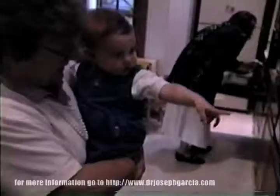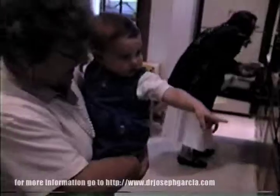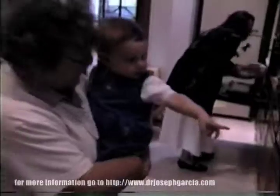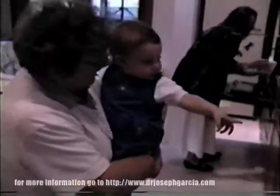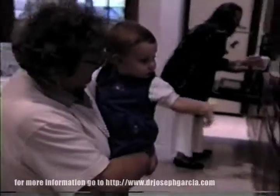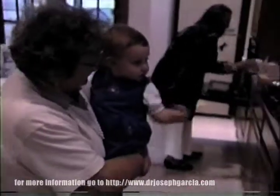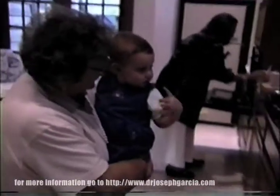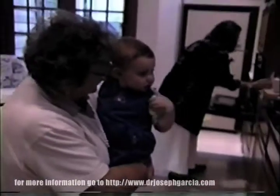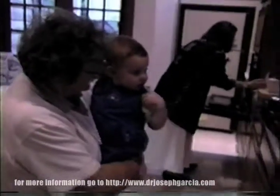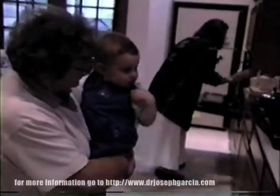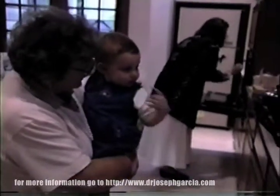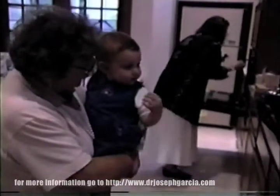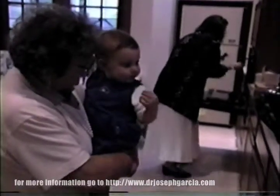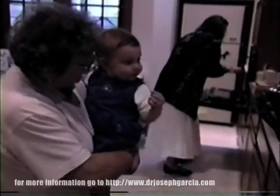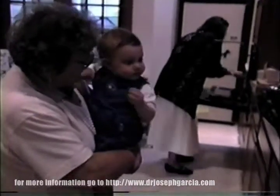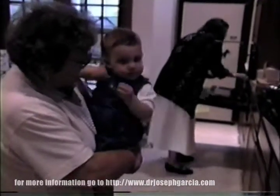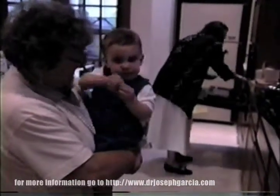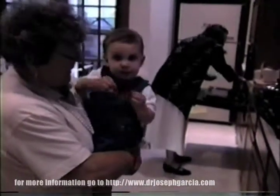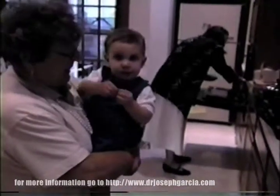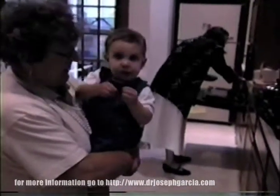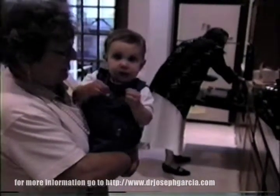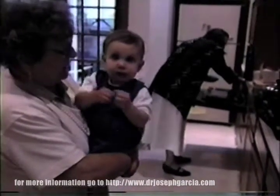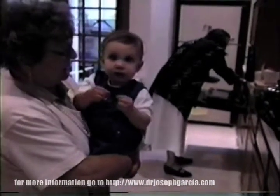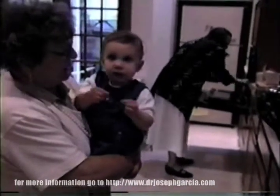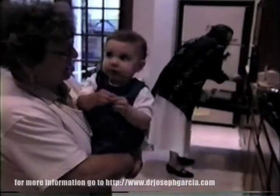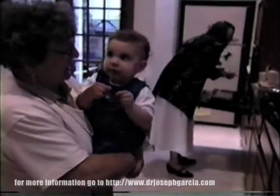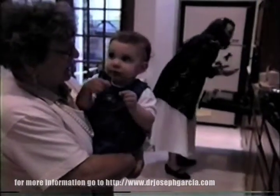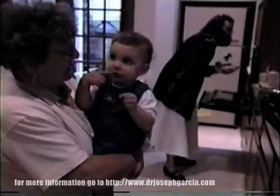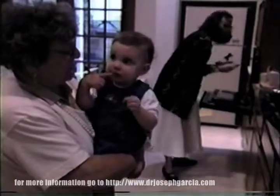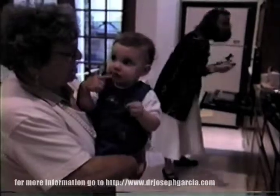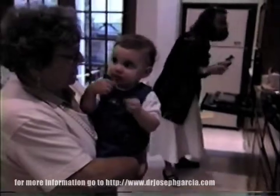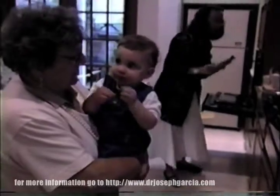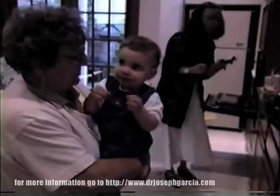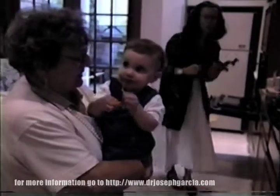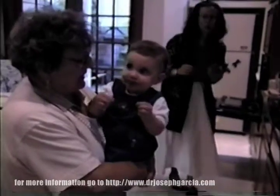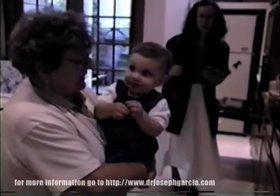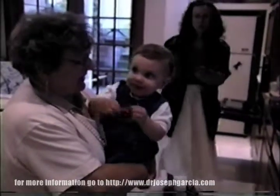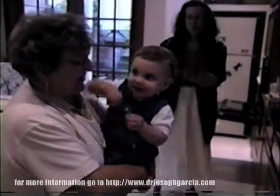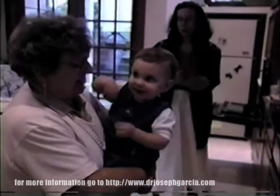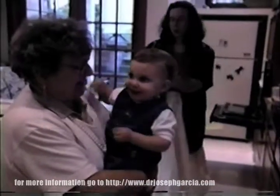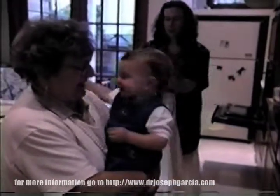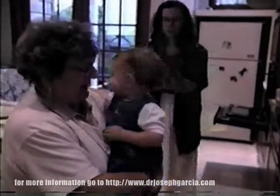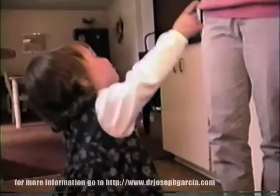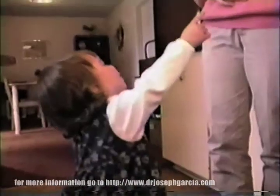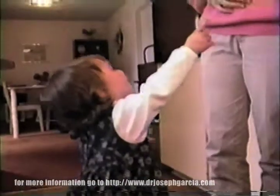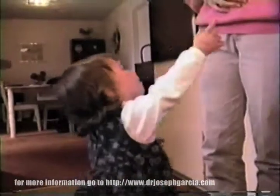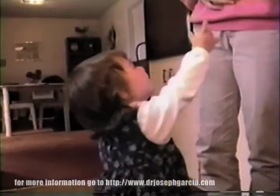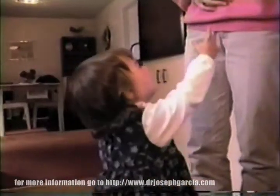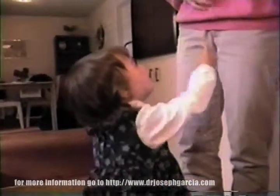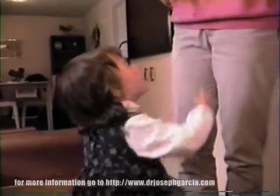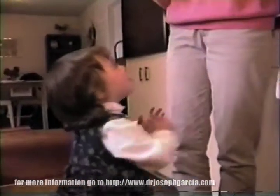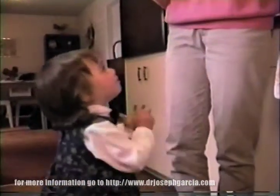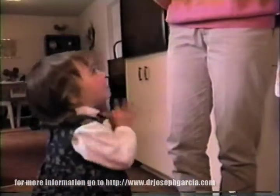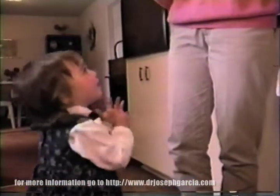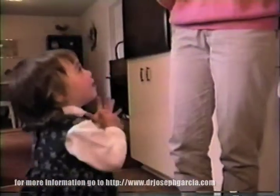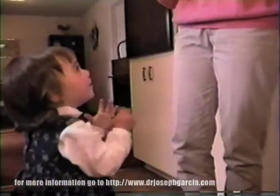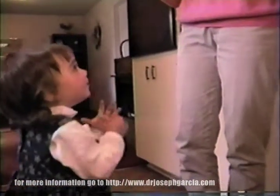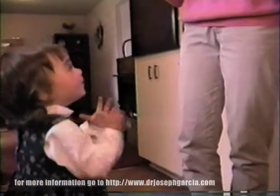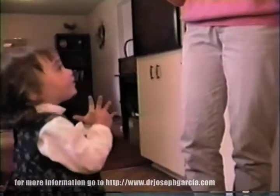Yes, you want to eat? Show me. Eat? Eat more? Yes. What's different about baby